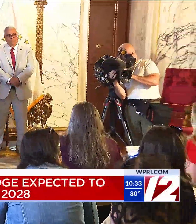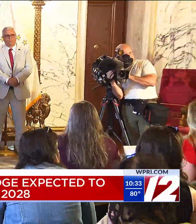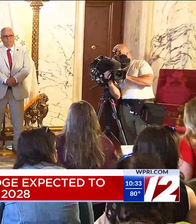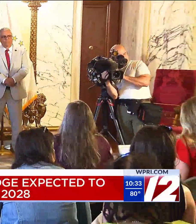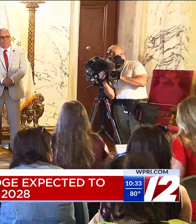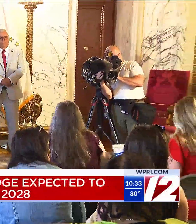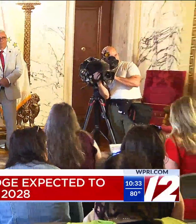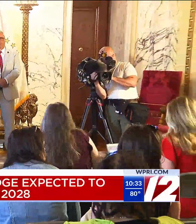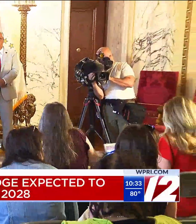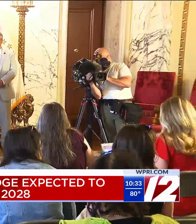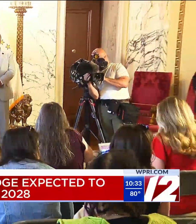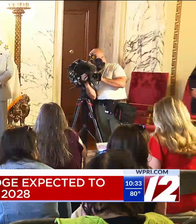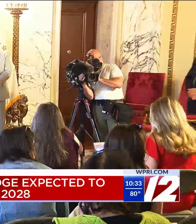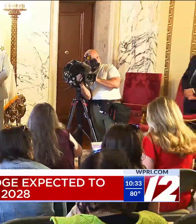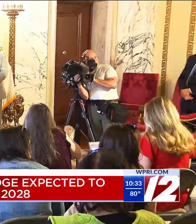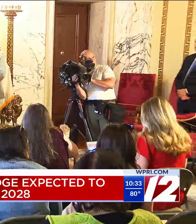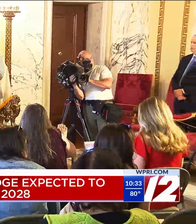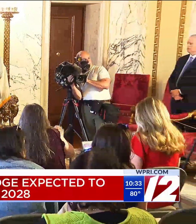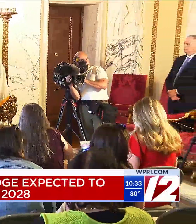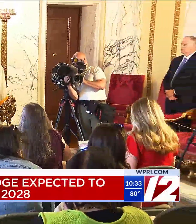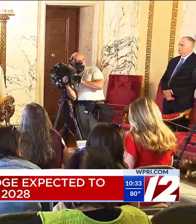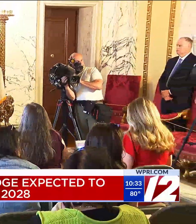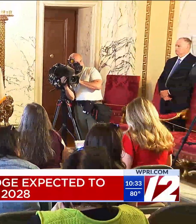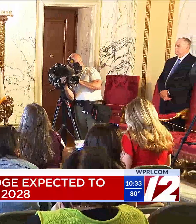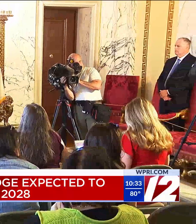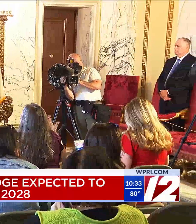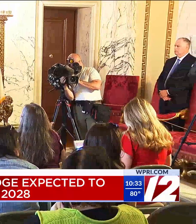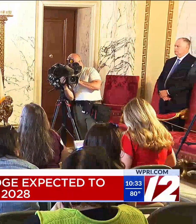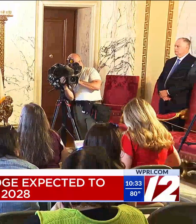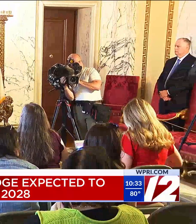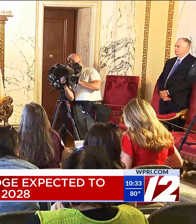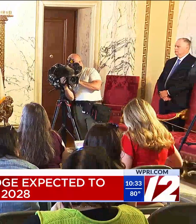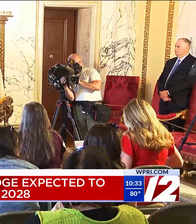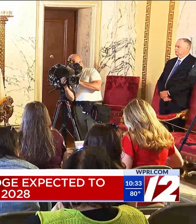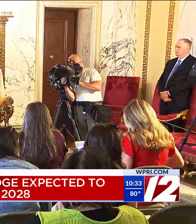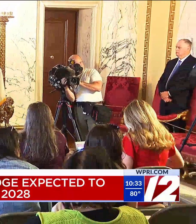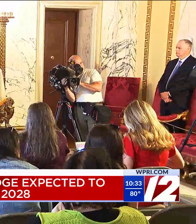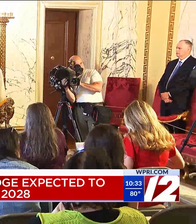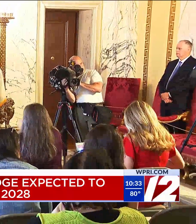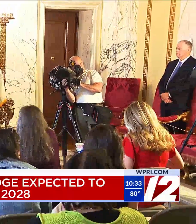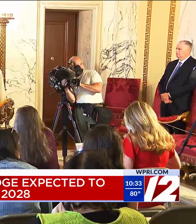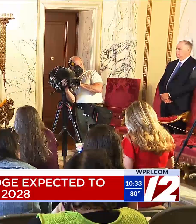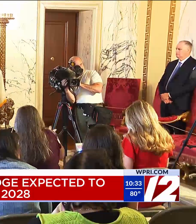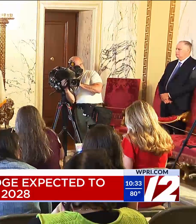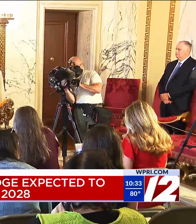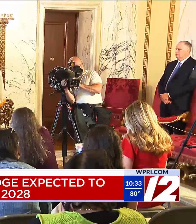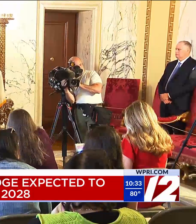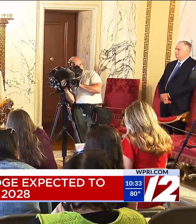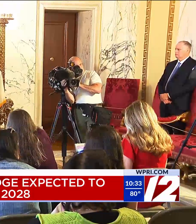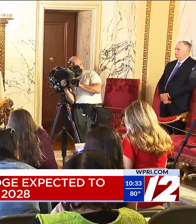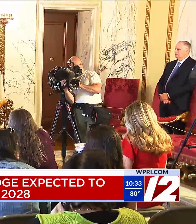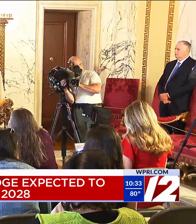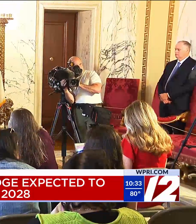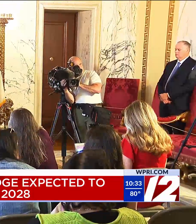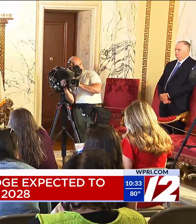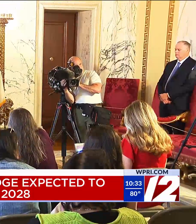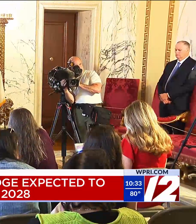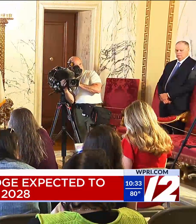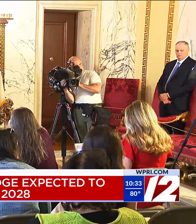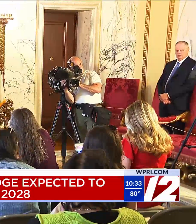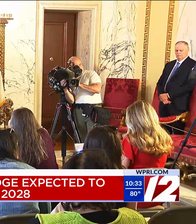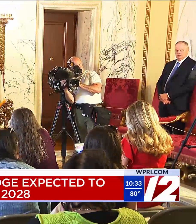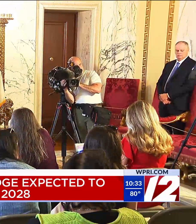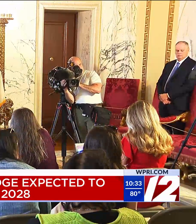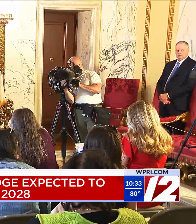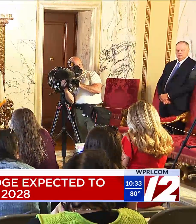now that you're going to be carrying a full bridge load on the one side for 4.5 years compared to the original timeline that was put out